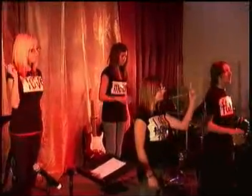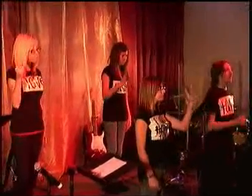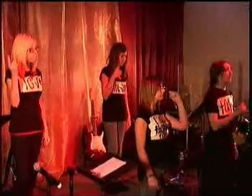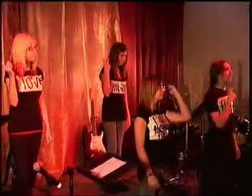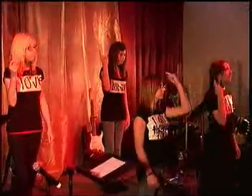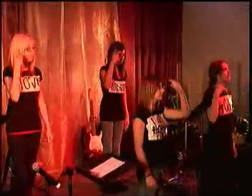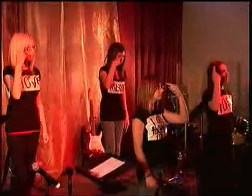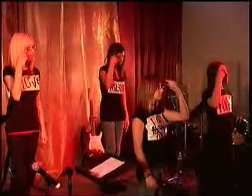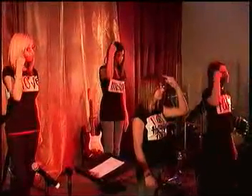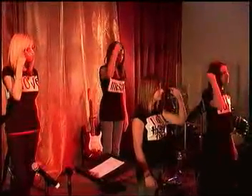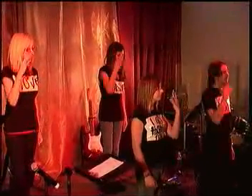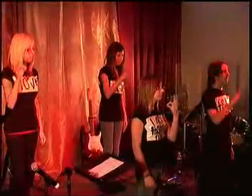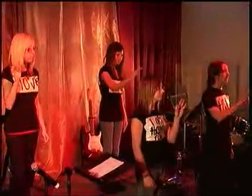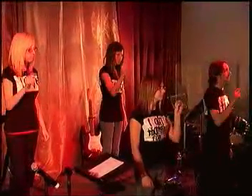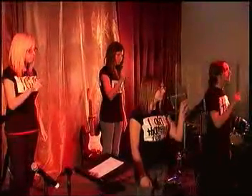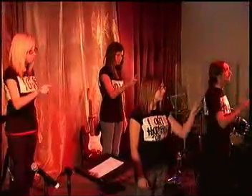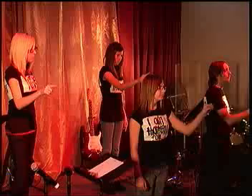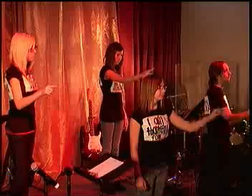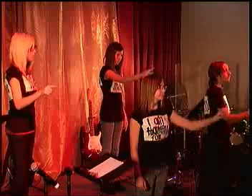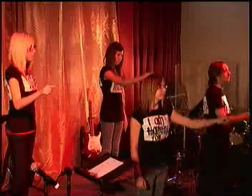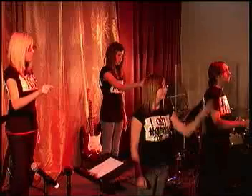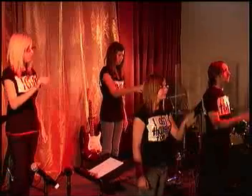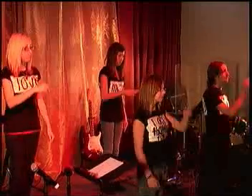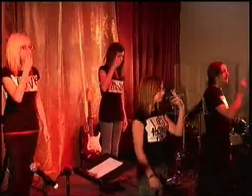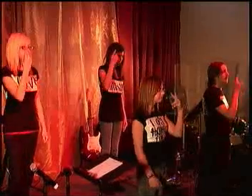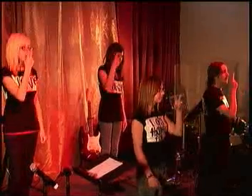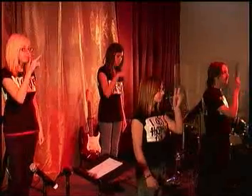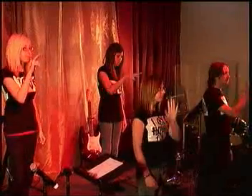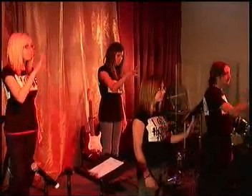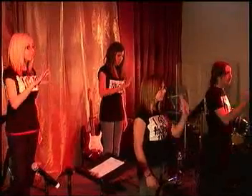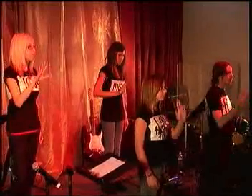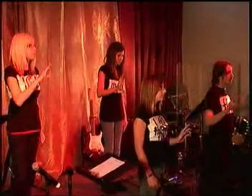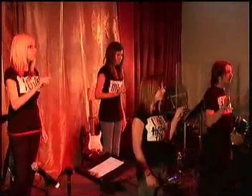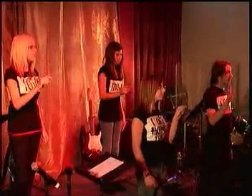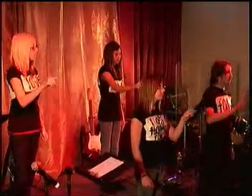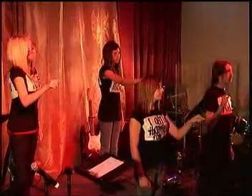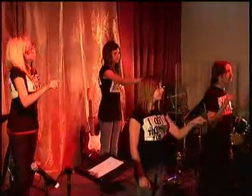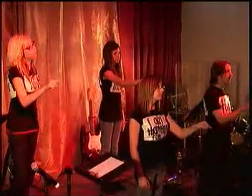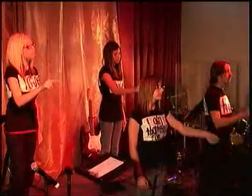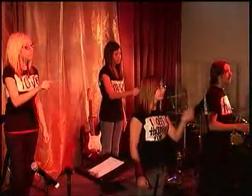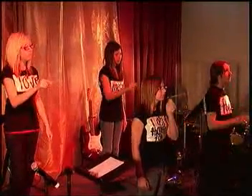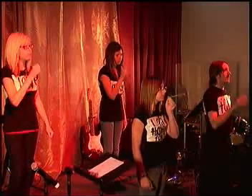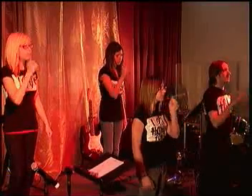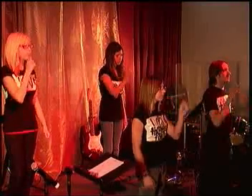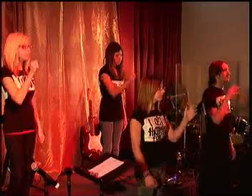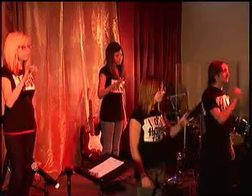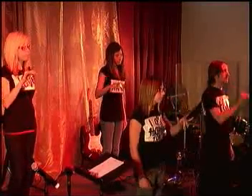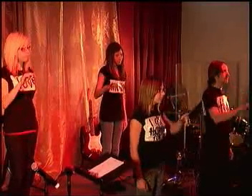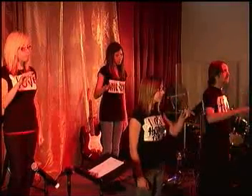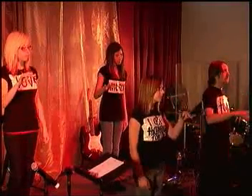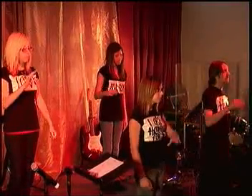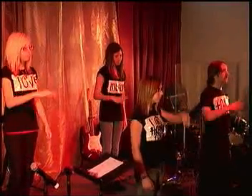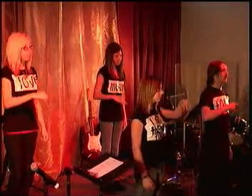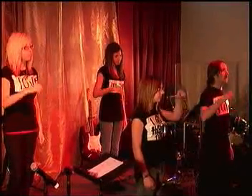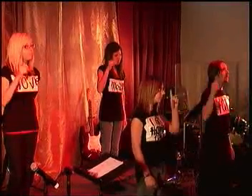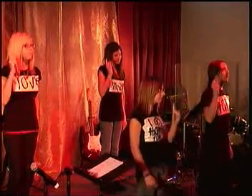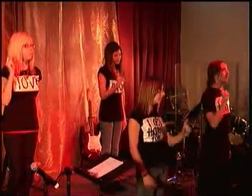I'm always thinking of you. Take a look around you. I'm spelling it out